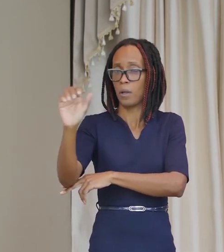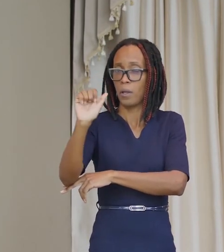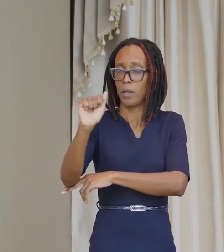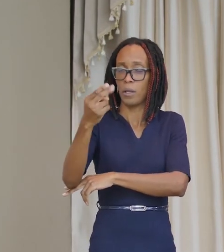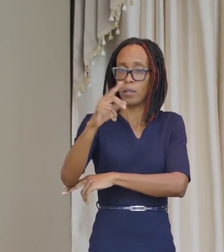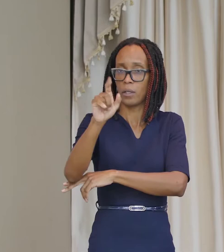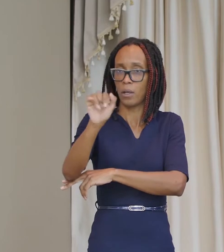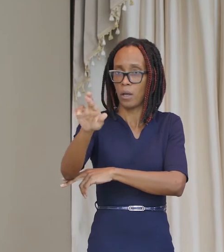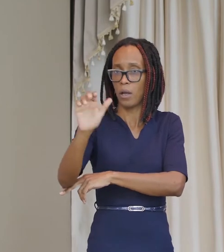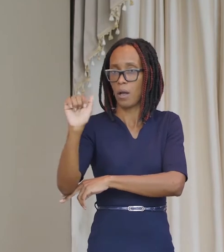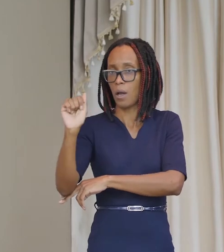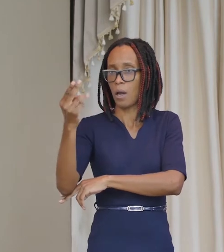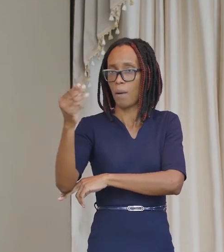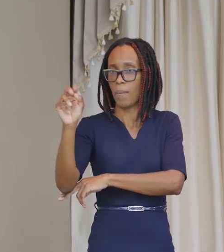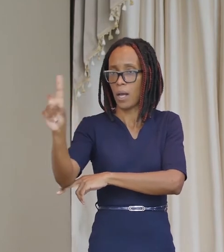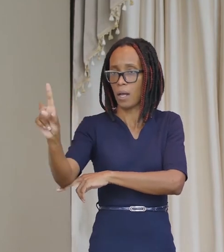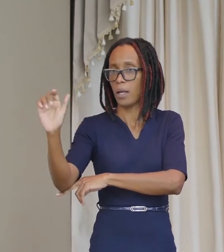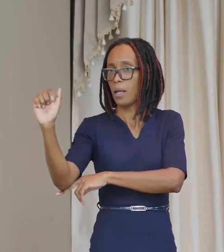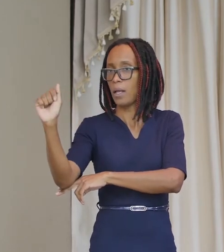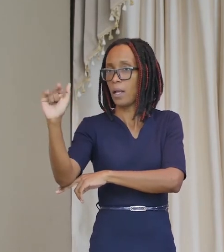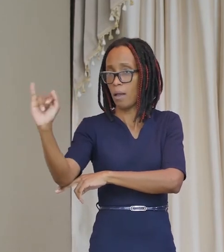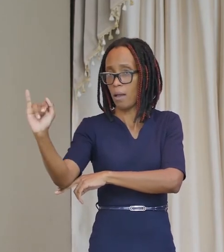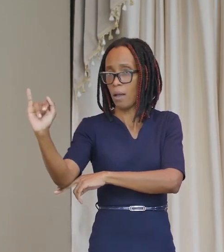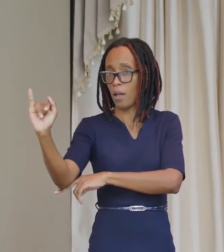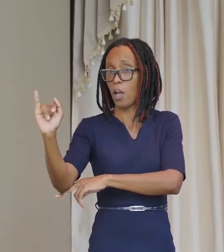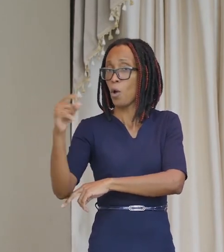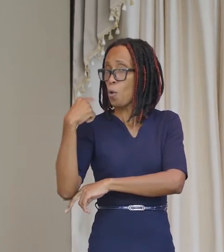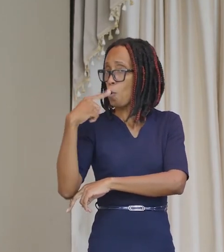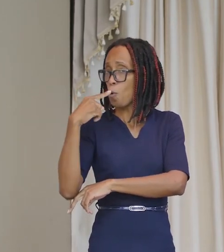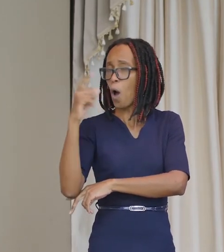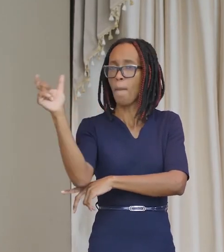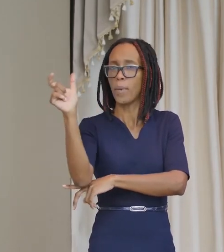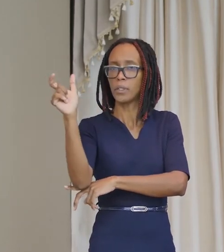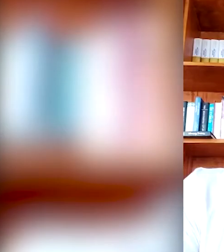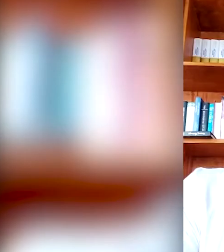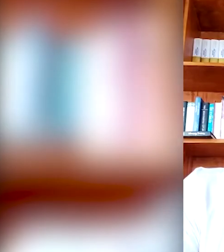Azhad Ahmed Ali on behalf of the Islamic community.